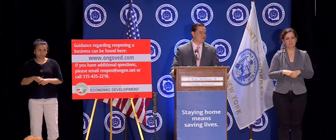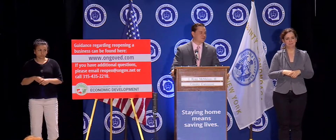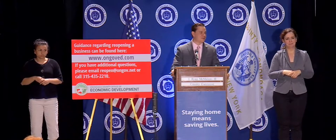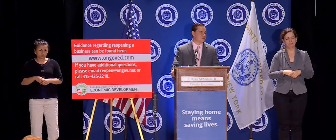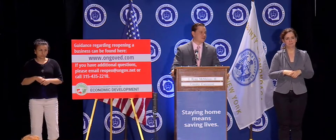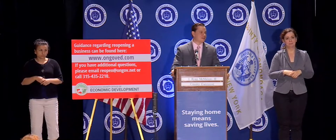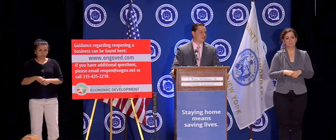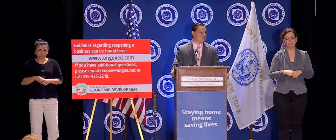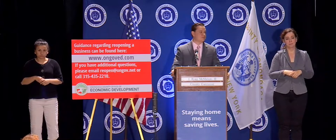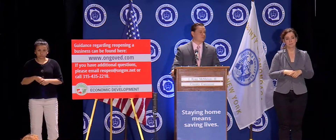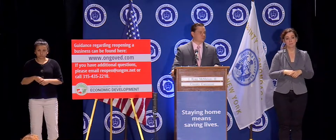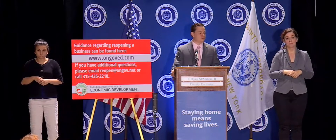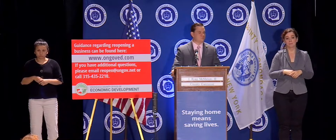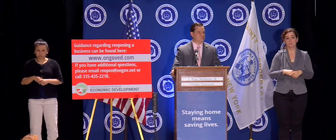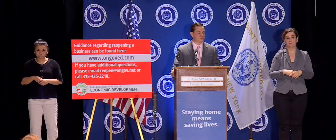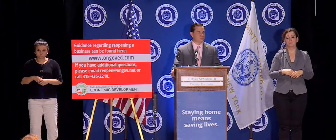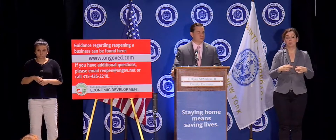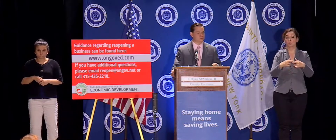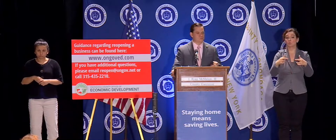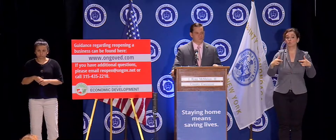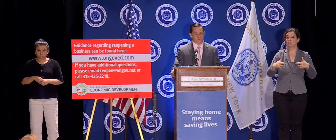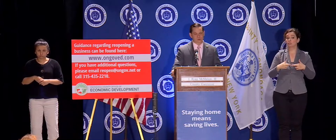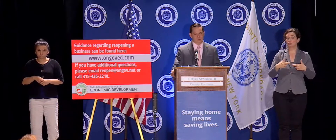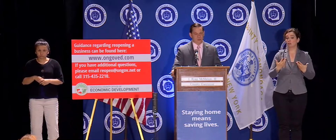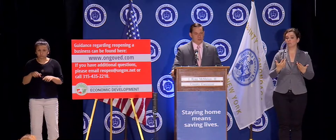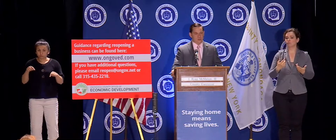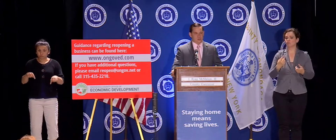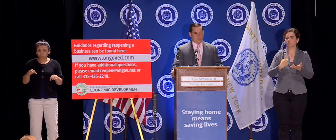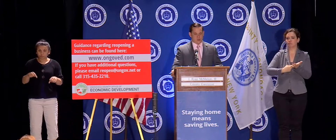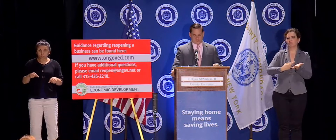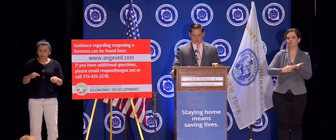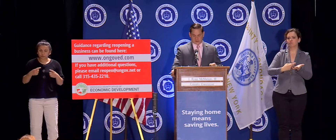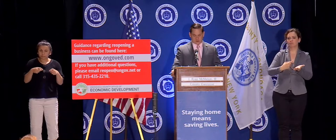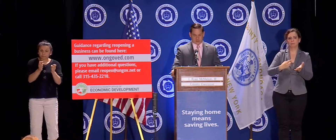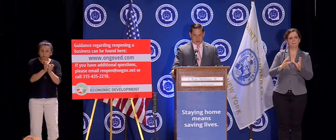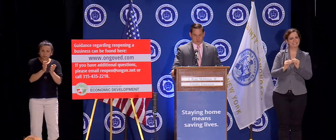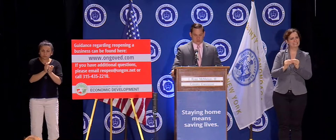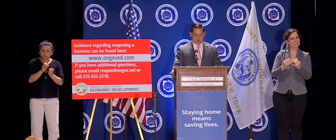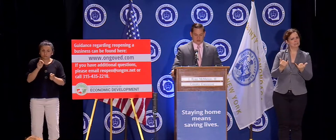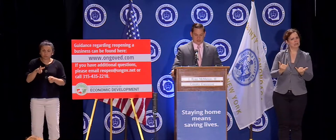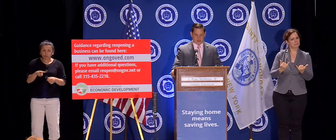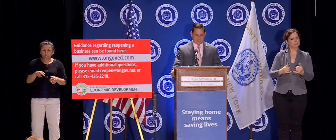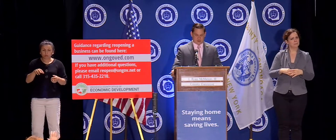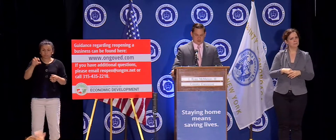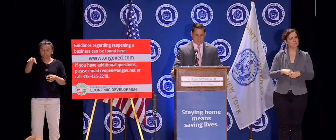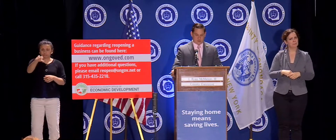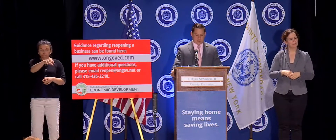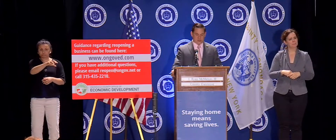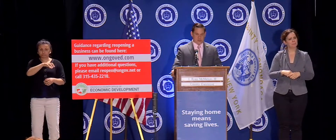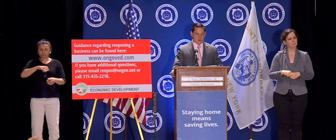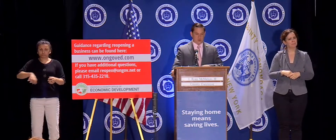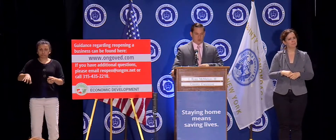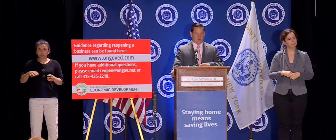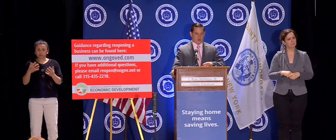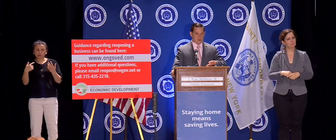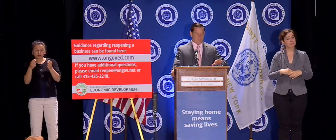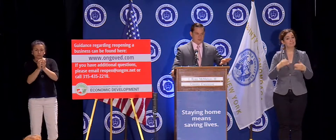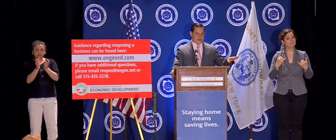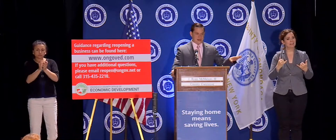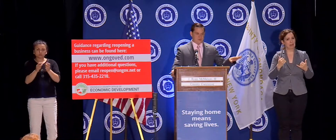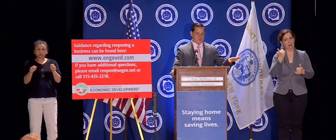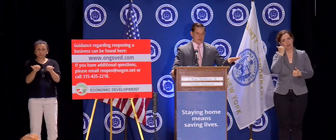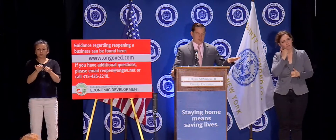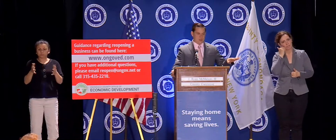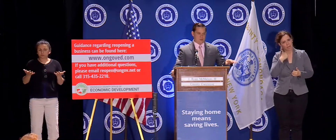What did you discuss today? Were there any decisions coming out of that? No, so today we talked, each day we go over